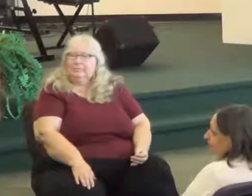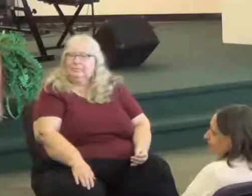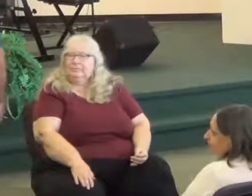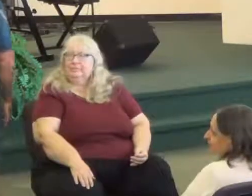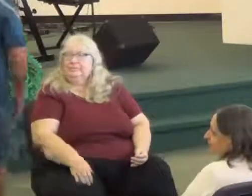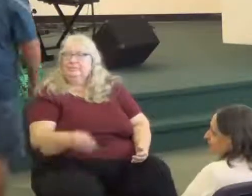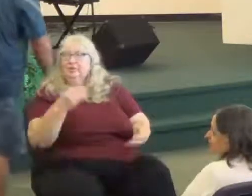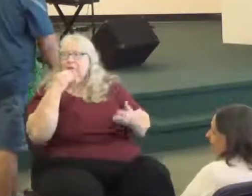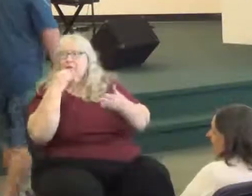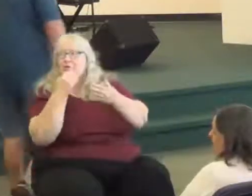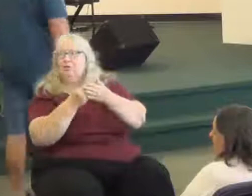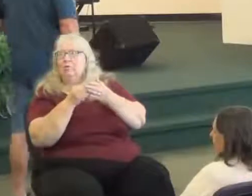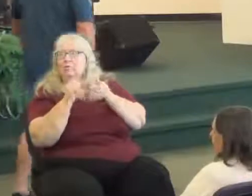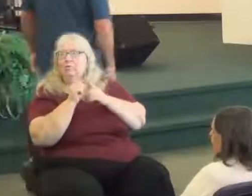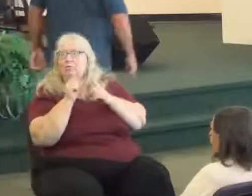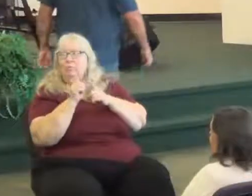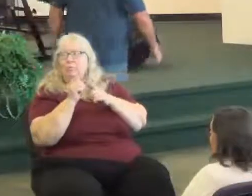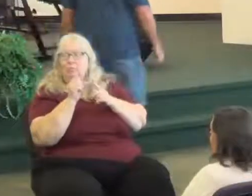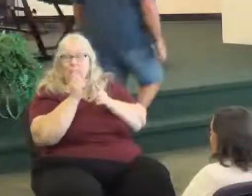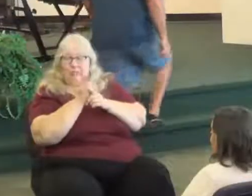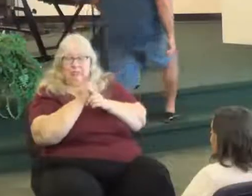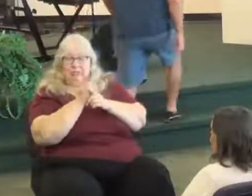Wasn't that a good word?